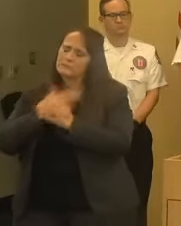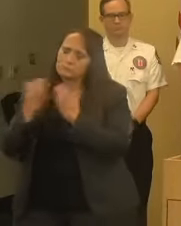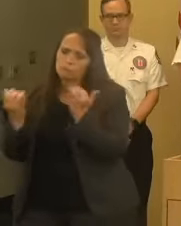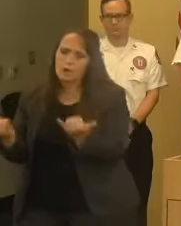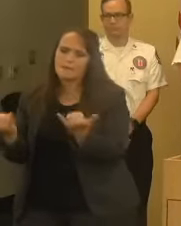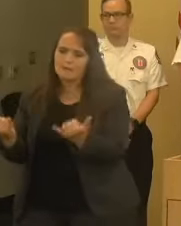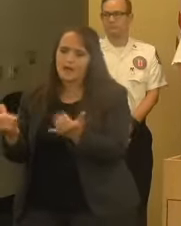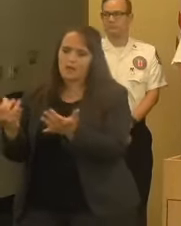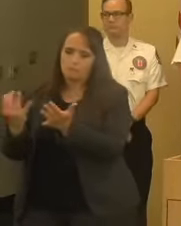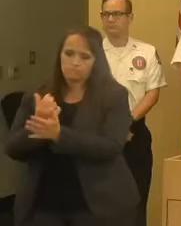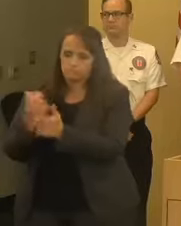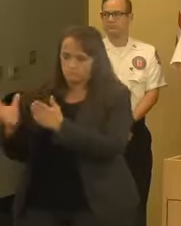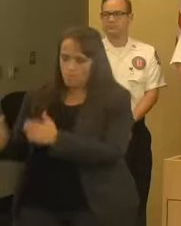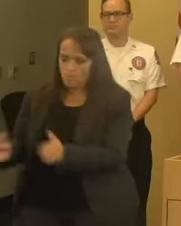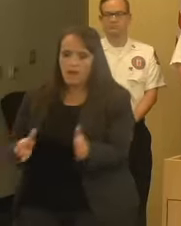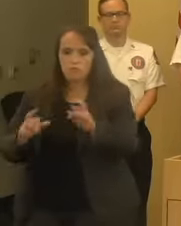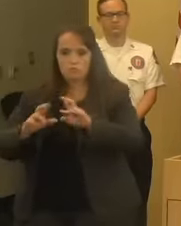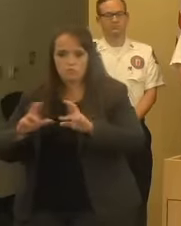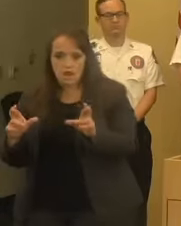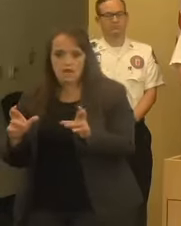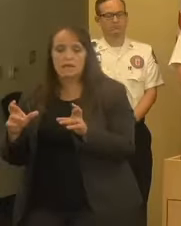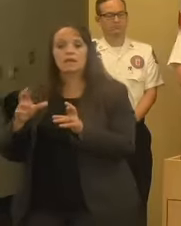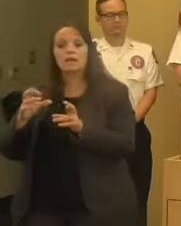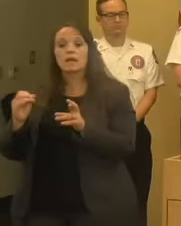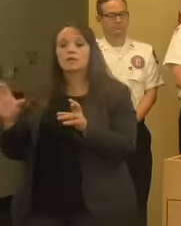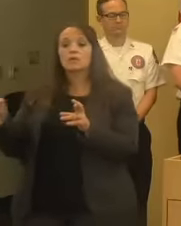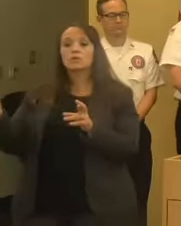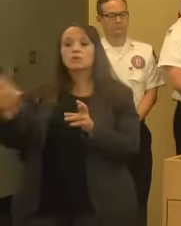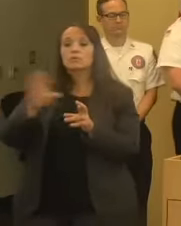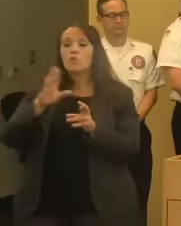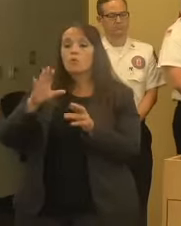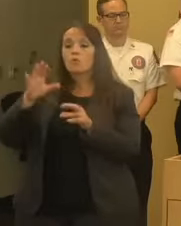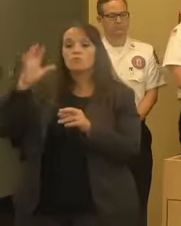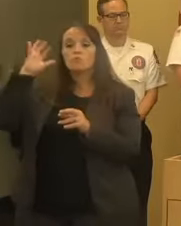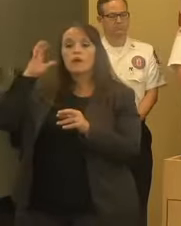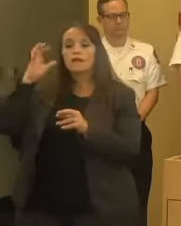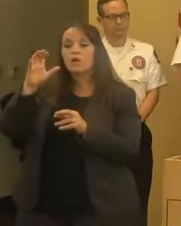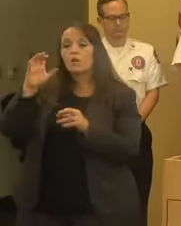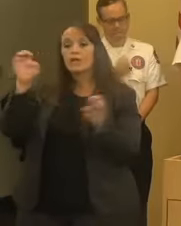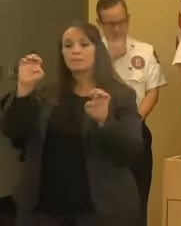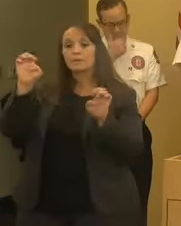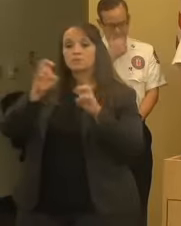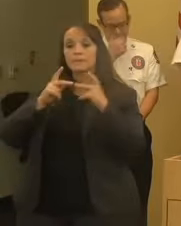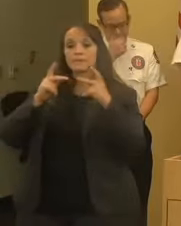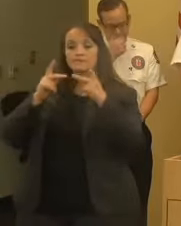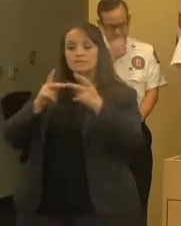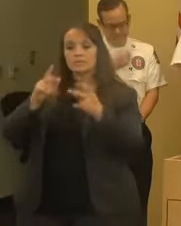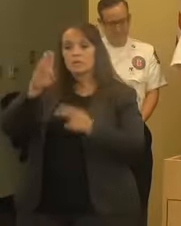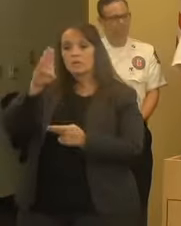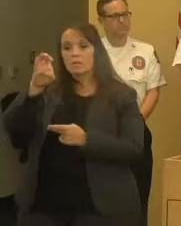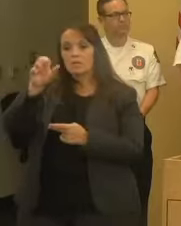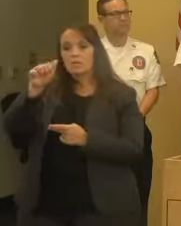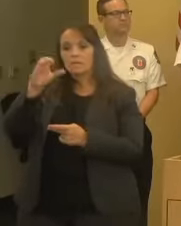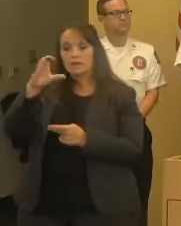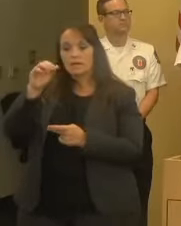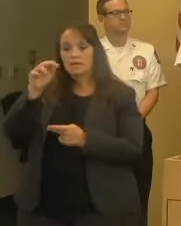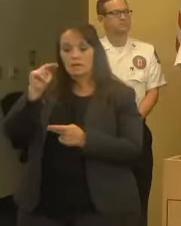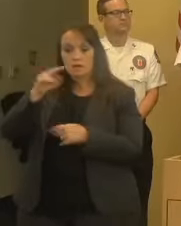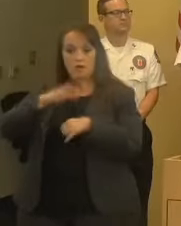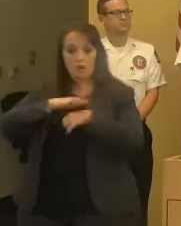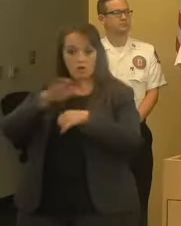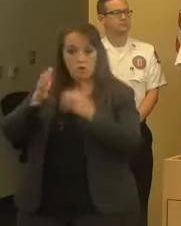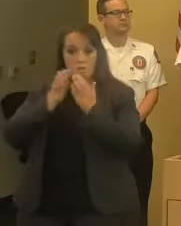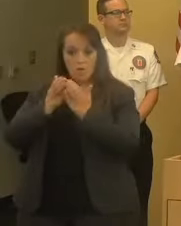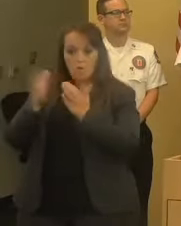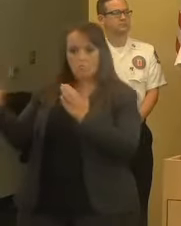remove your emergency position indicating radio beacons or your personal locator beacons from your vessels and take them